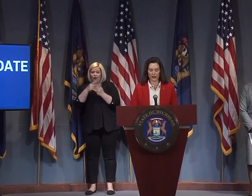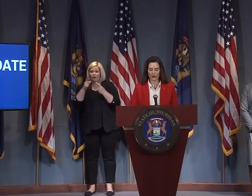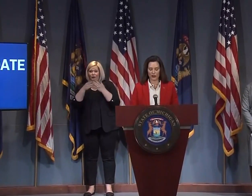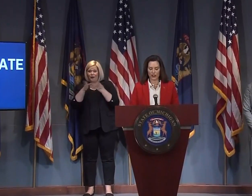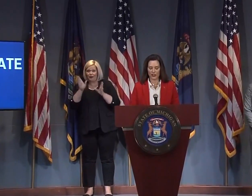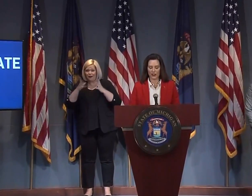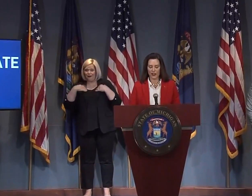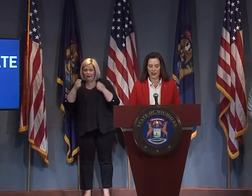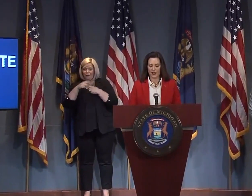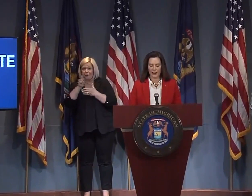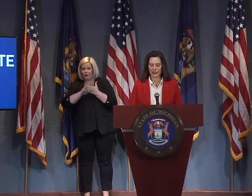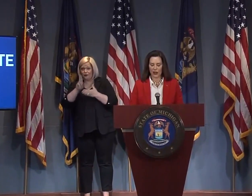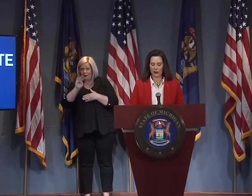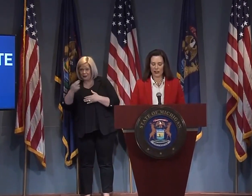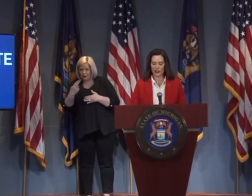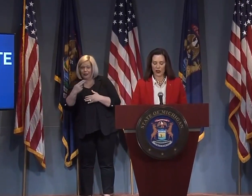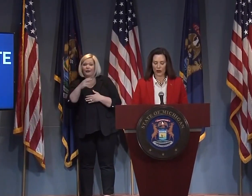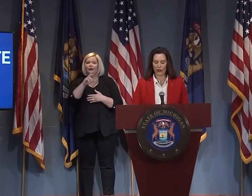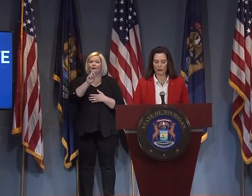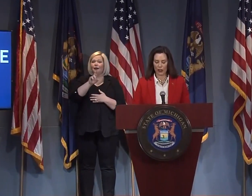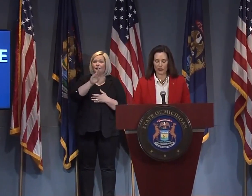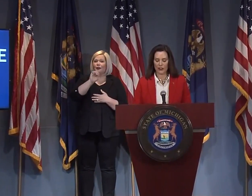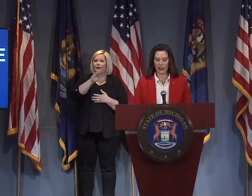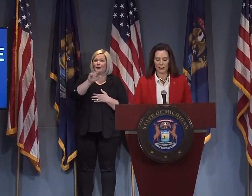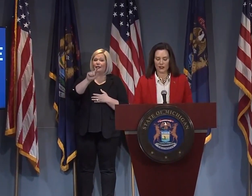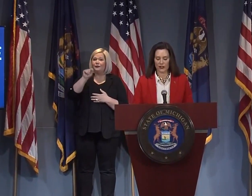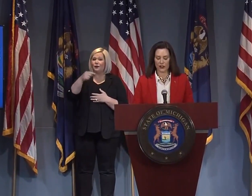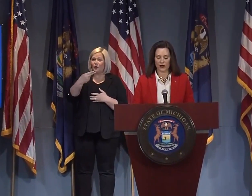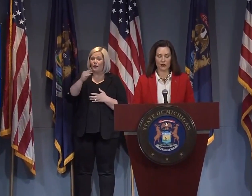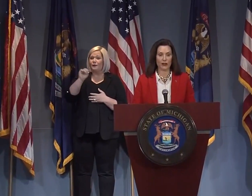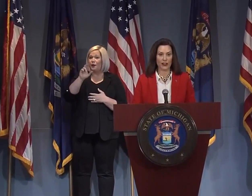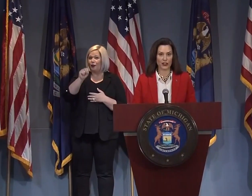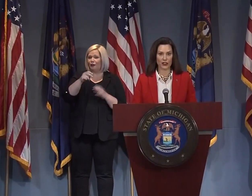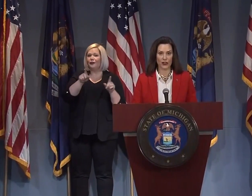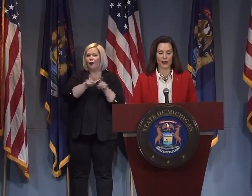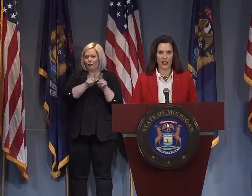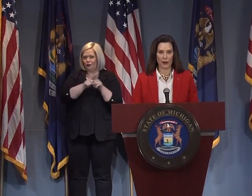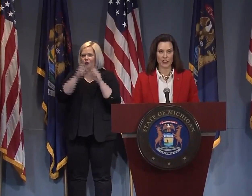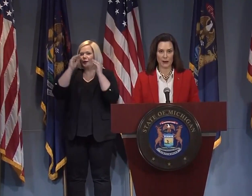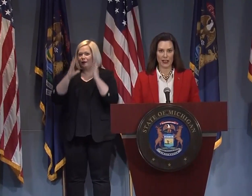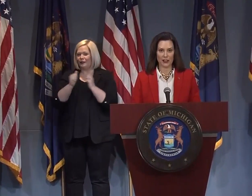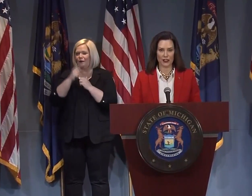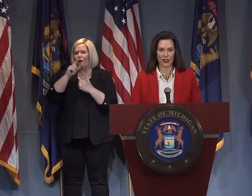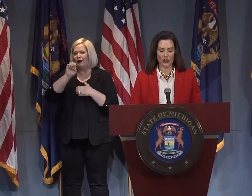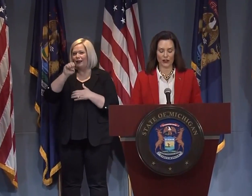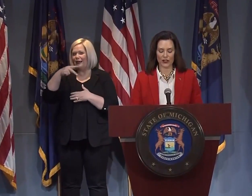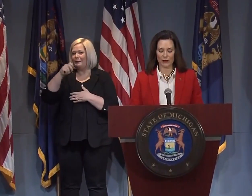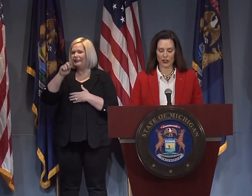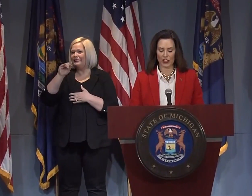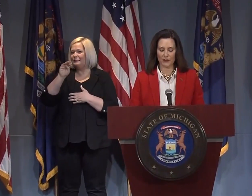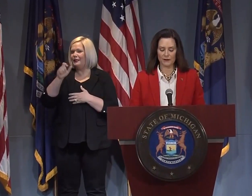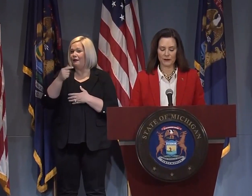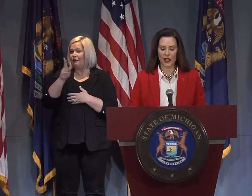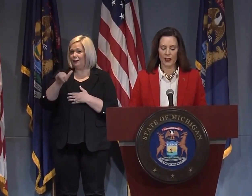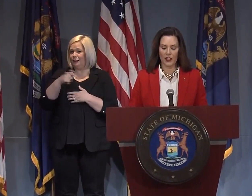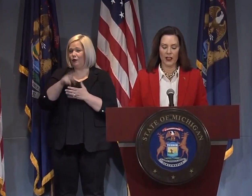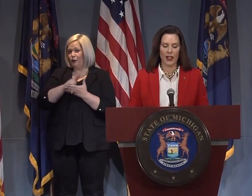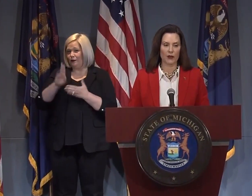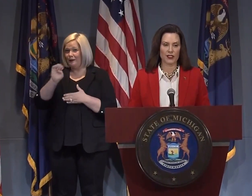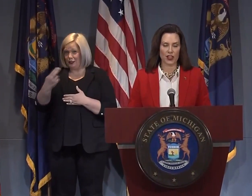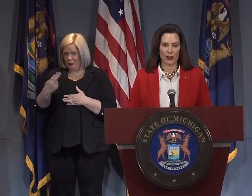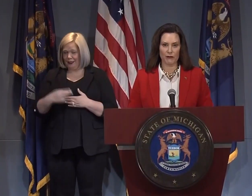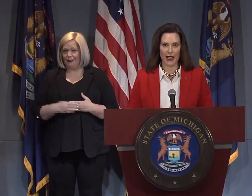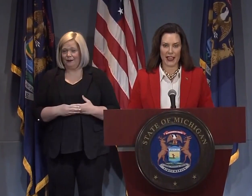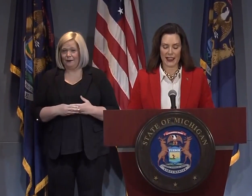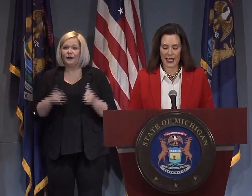at the University of Michigan, and Dr. Emily Toth Martin, also Associate Professor in Epidemiology at the University of Michigan.